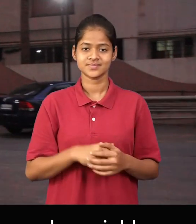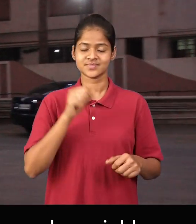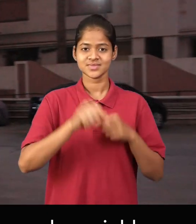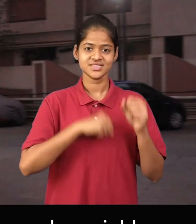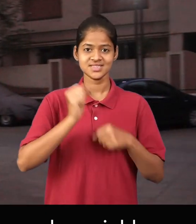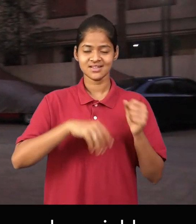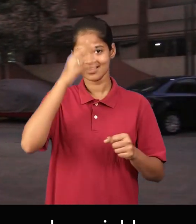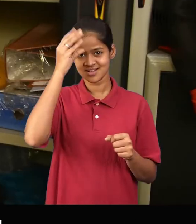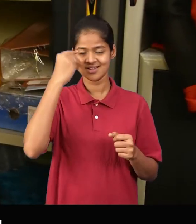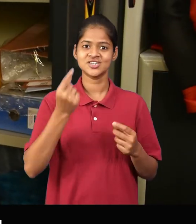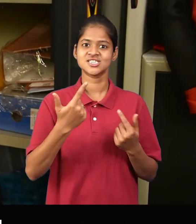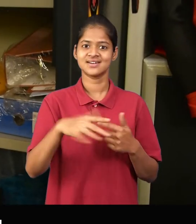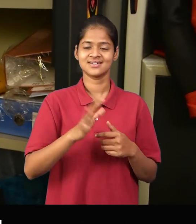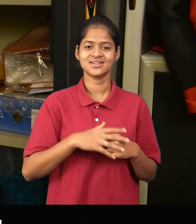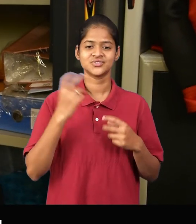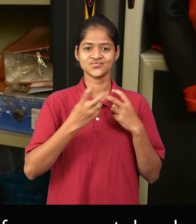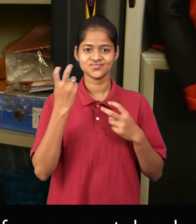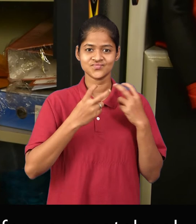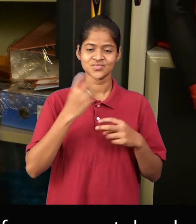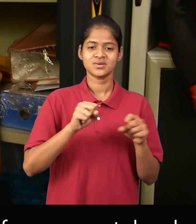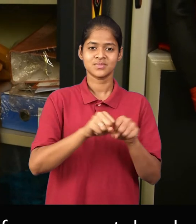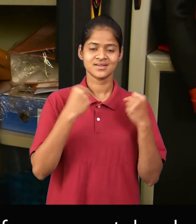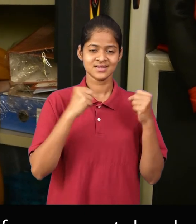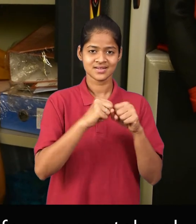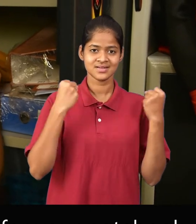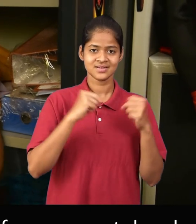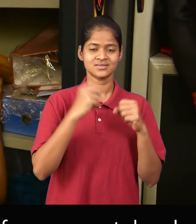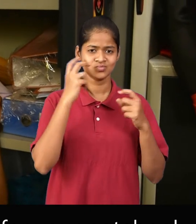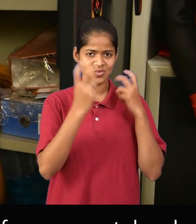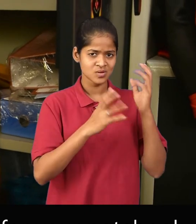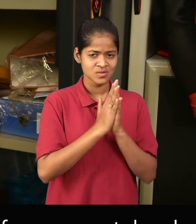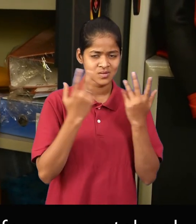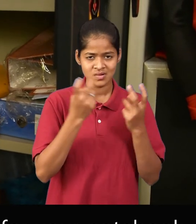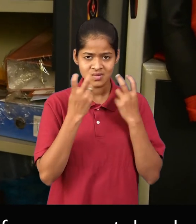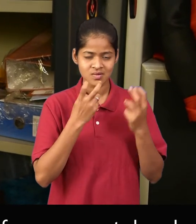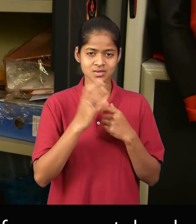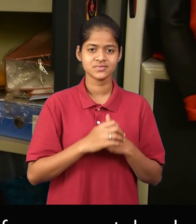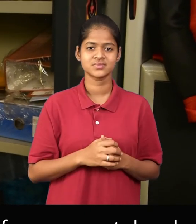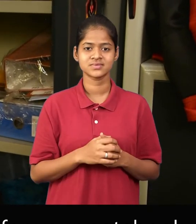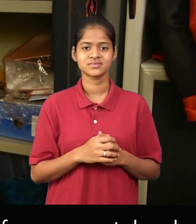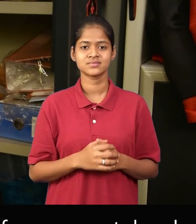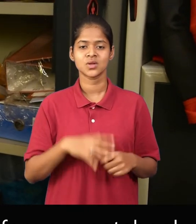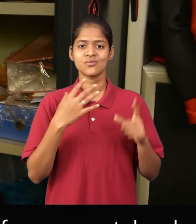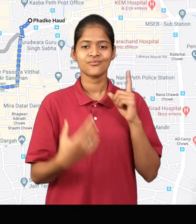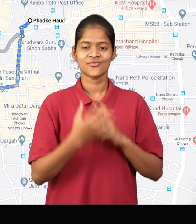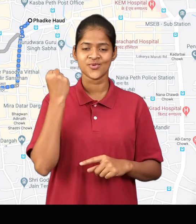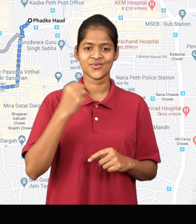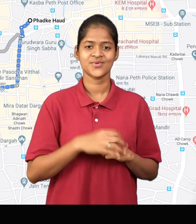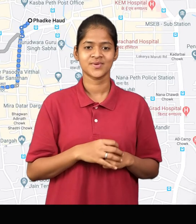quickly. Search Search Search in the cupboard for your notebook.